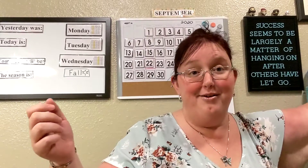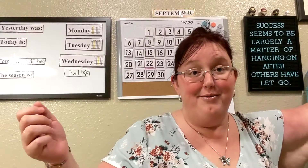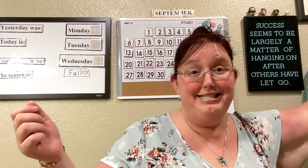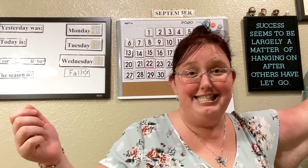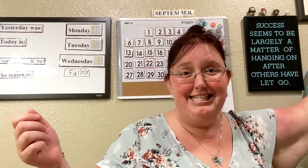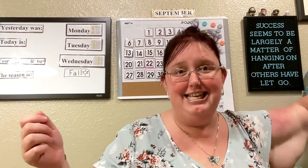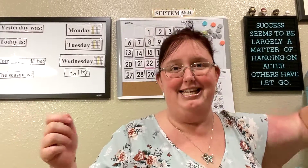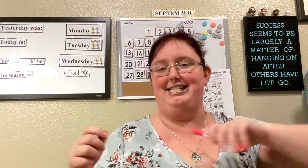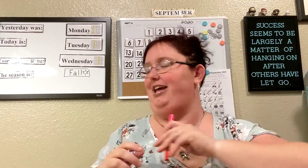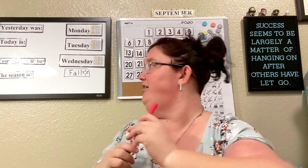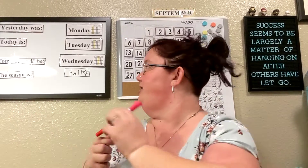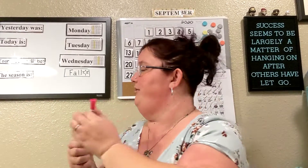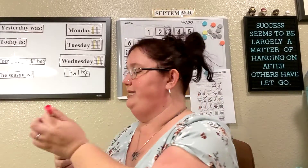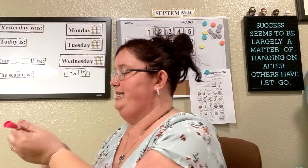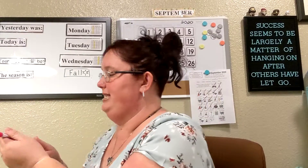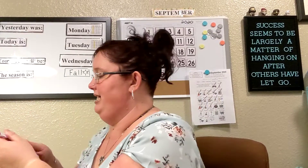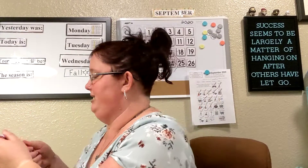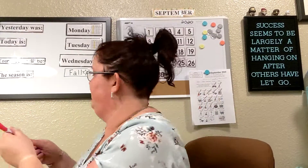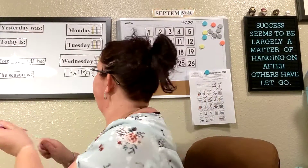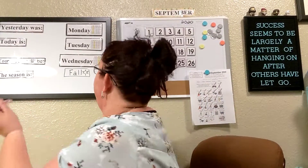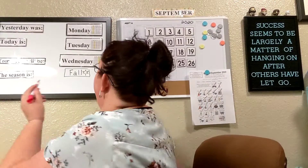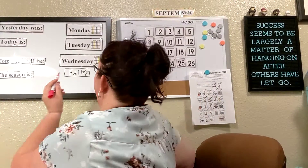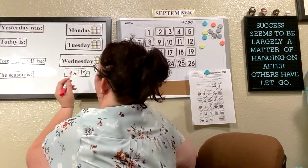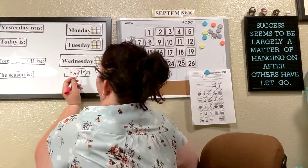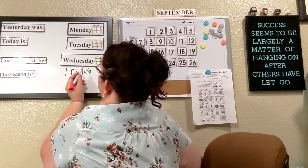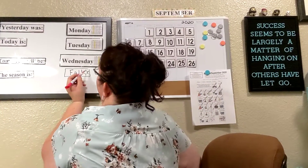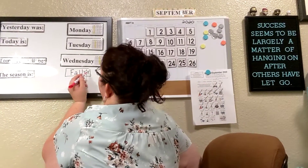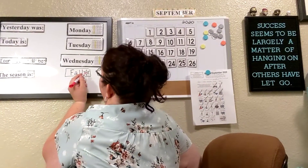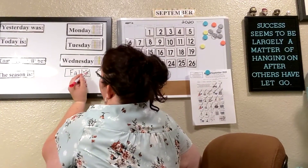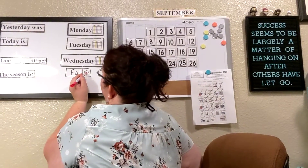What season is it? Do you know what season that says?